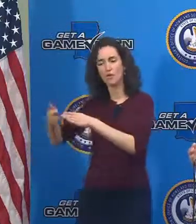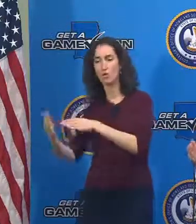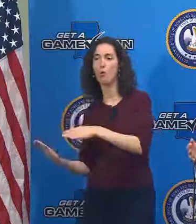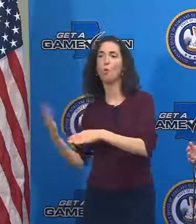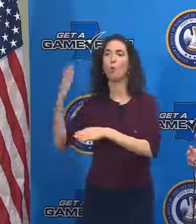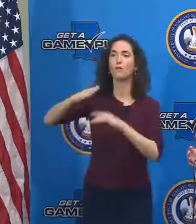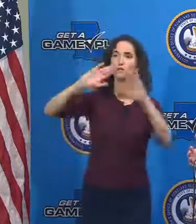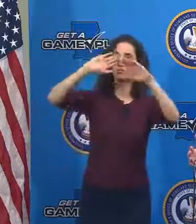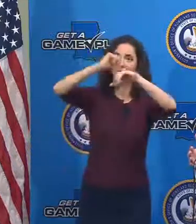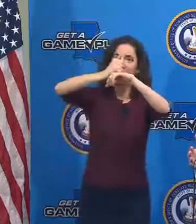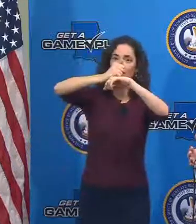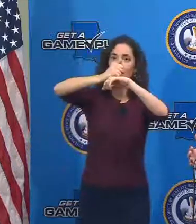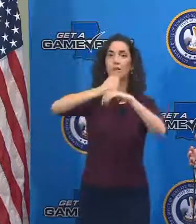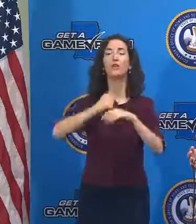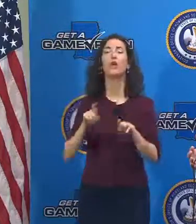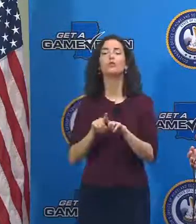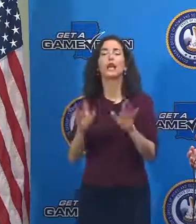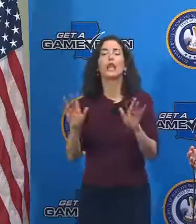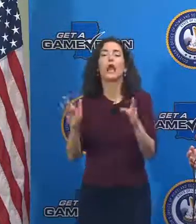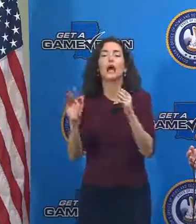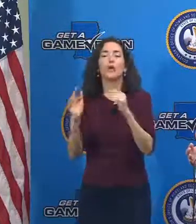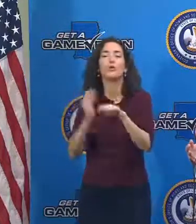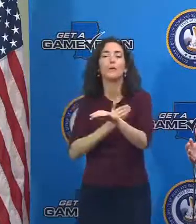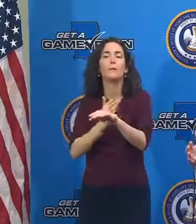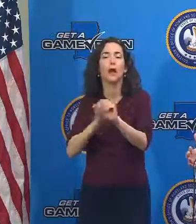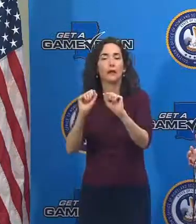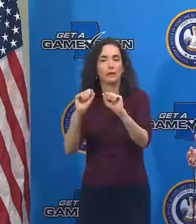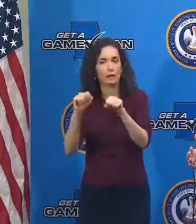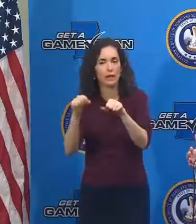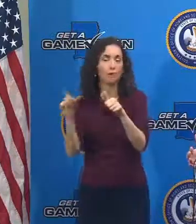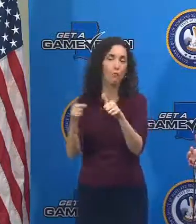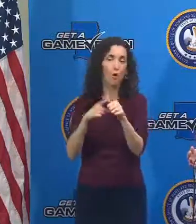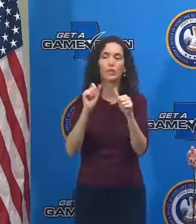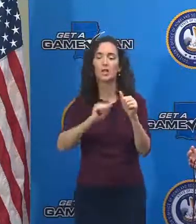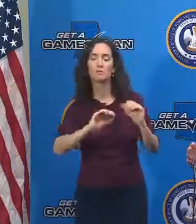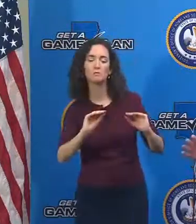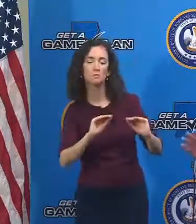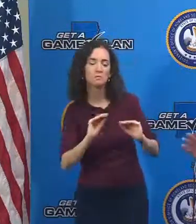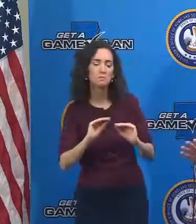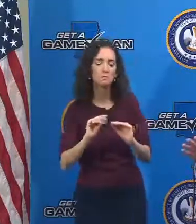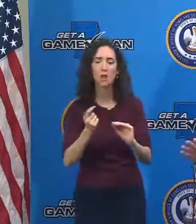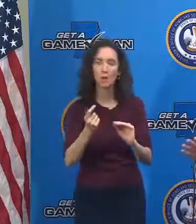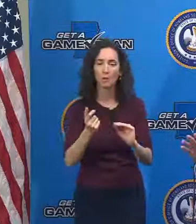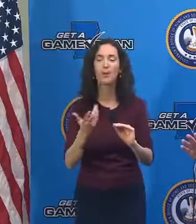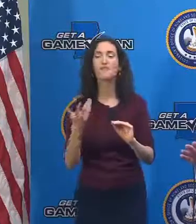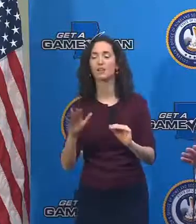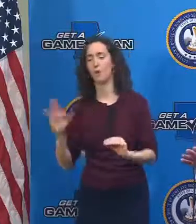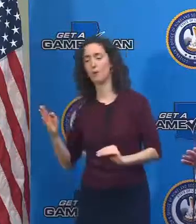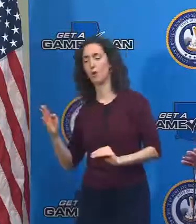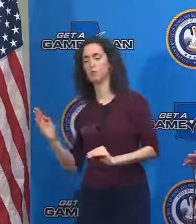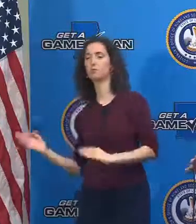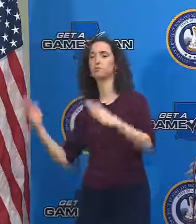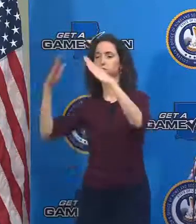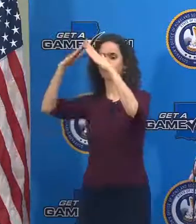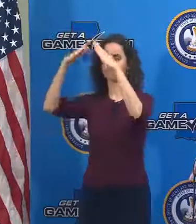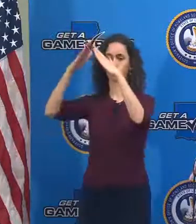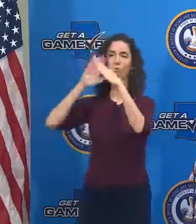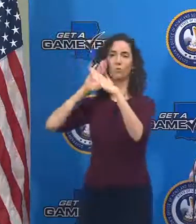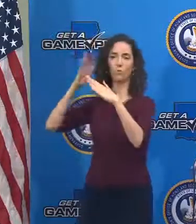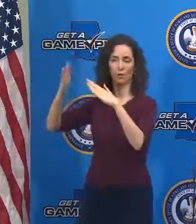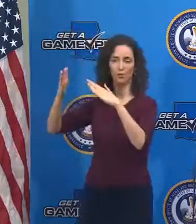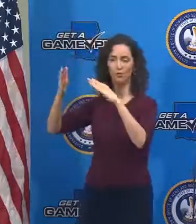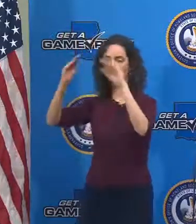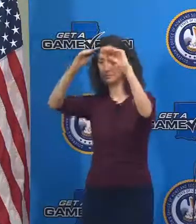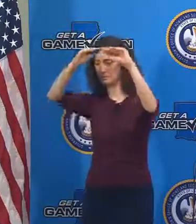roof. Minor repairs to the roof can happen first, and then they'll put the blue roof on top, and then